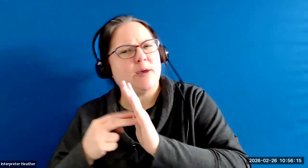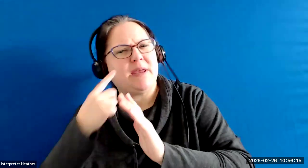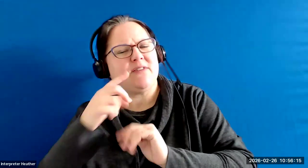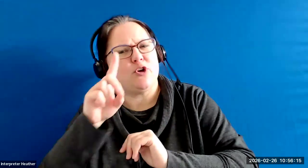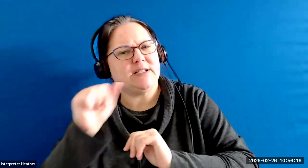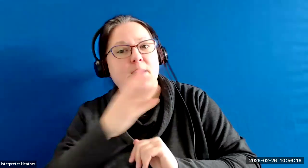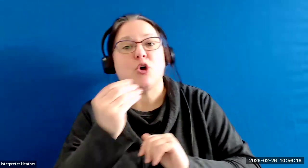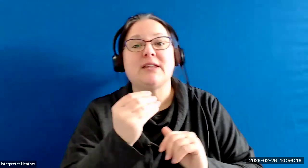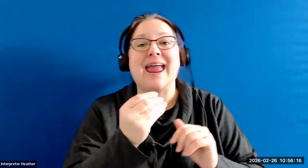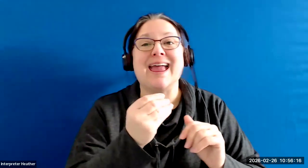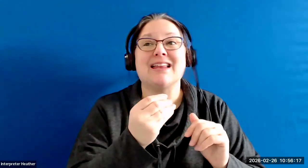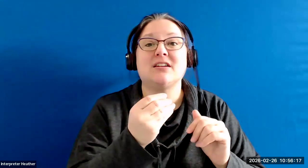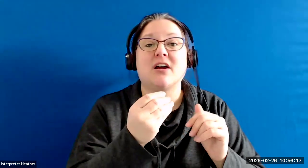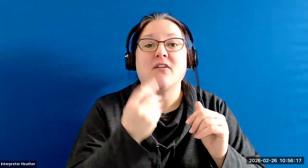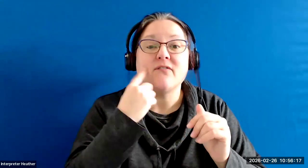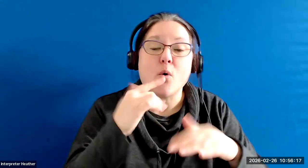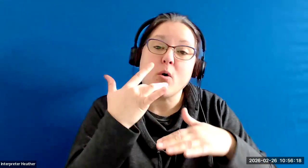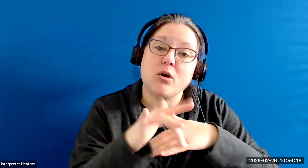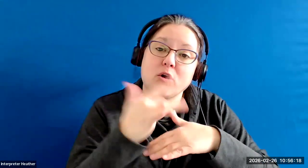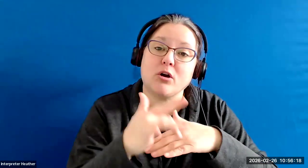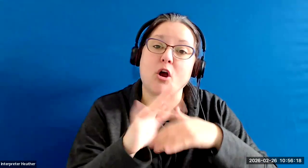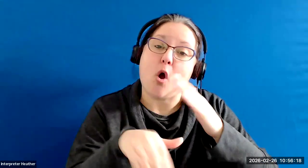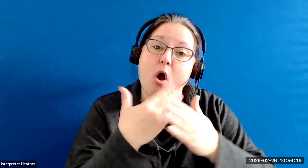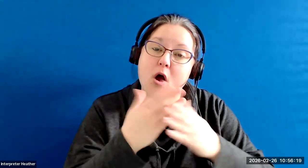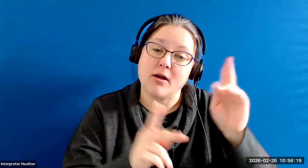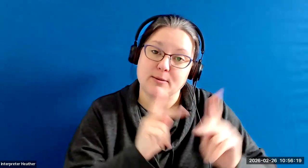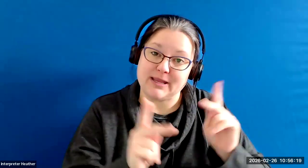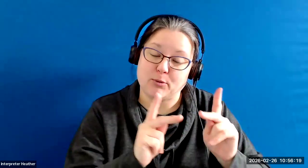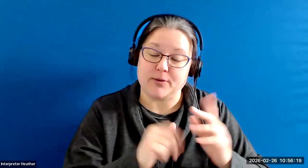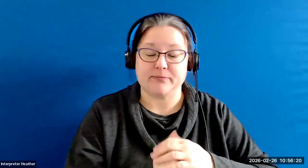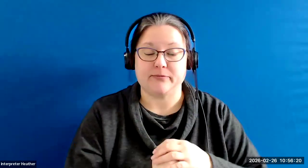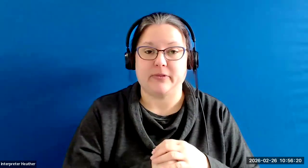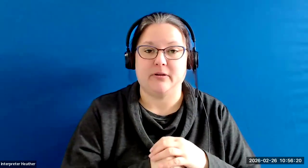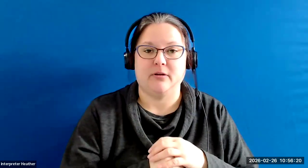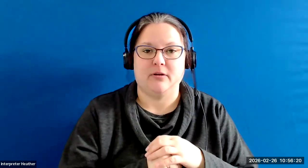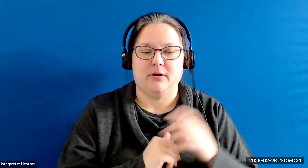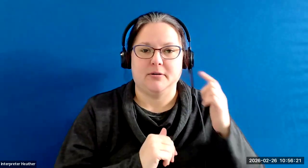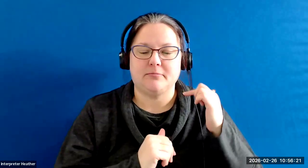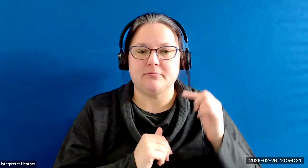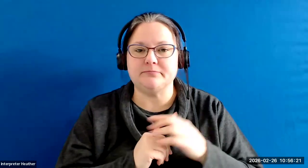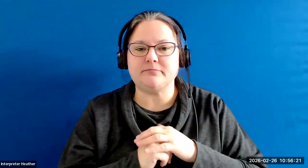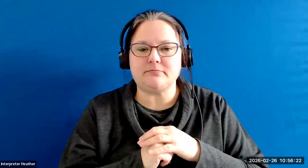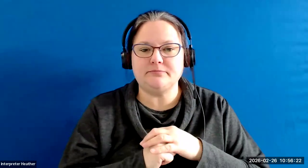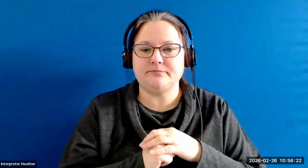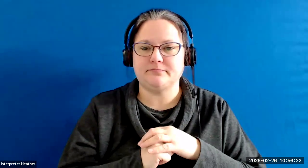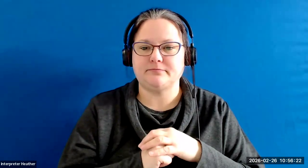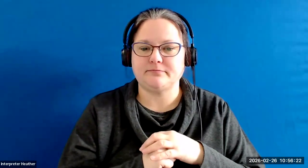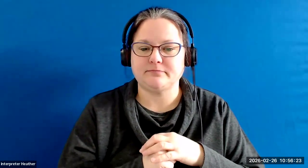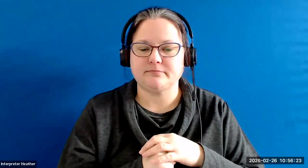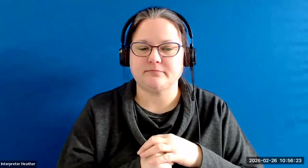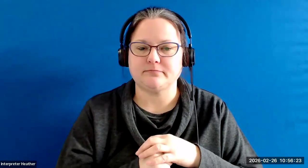of us, that it means all disabled people of all backgrounds. Um, yeah,